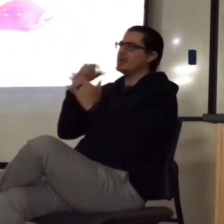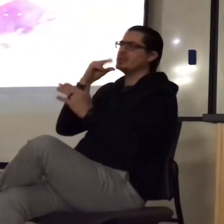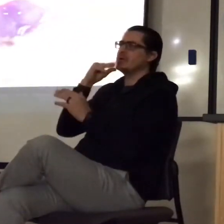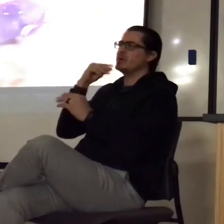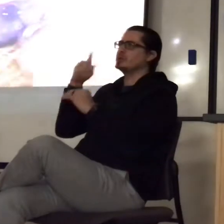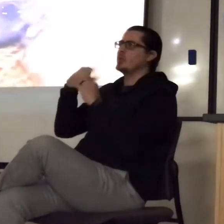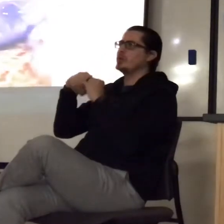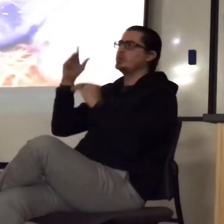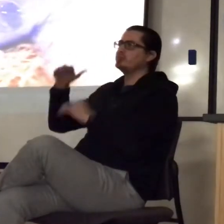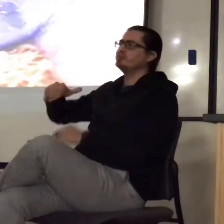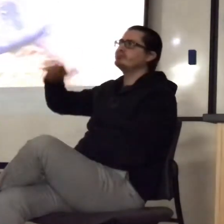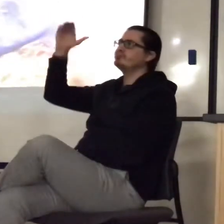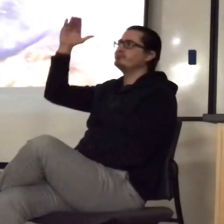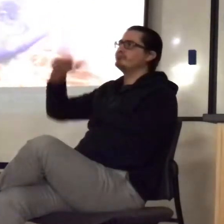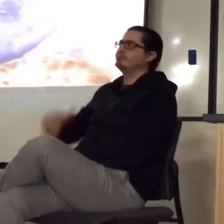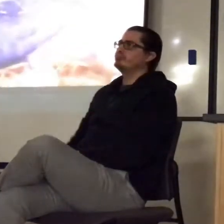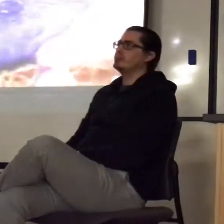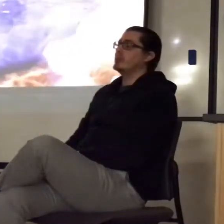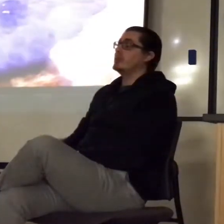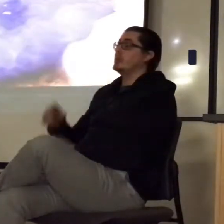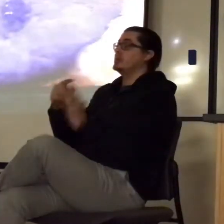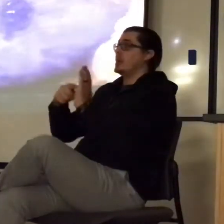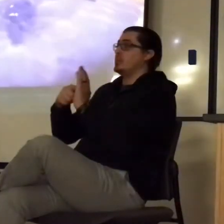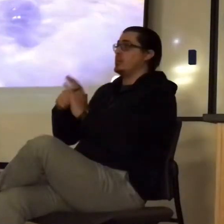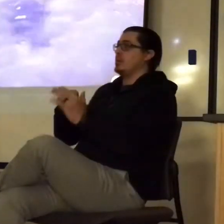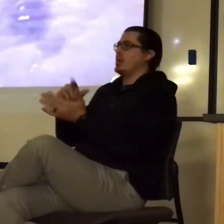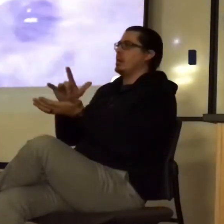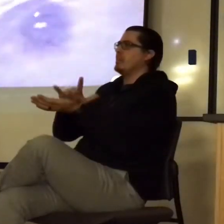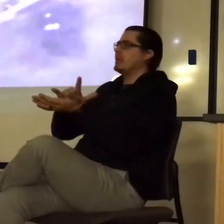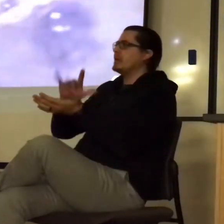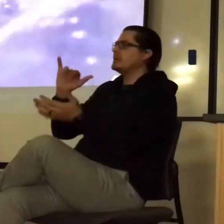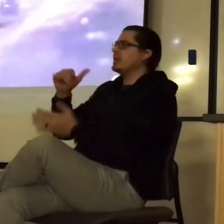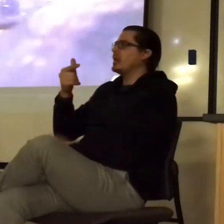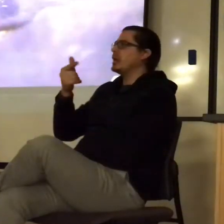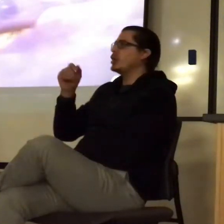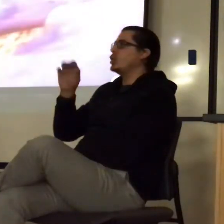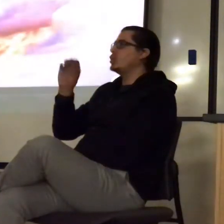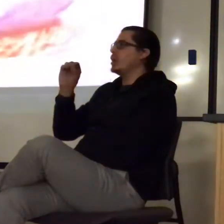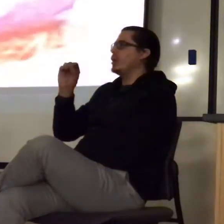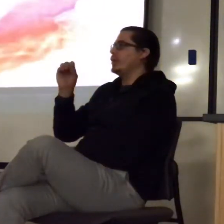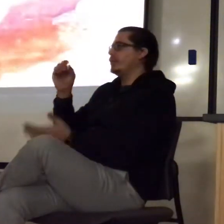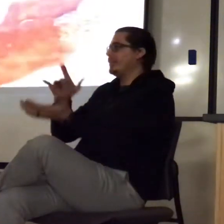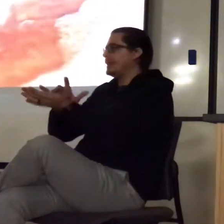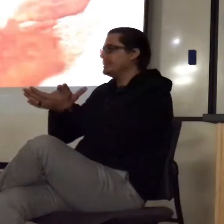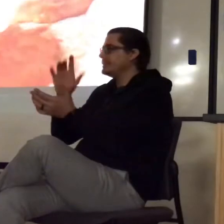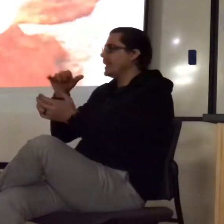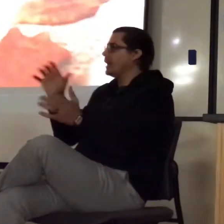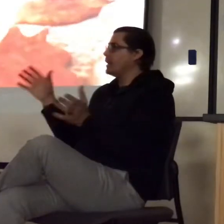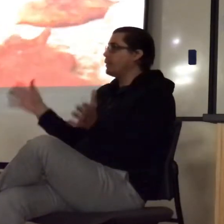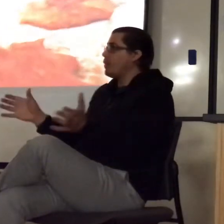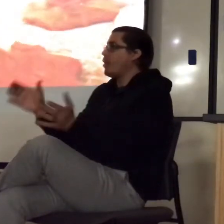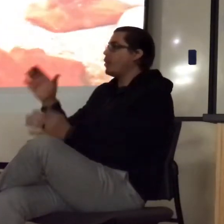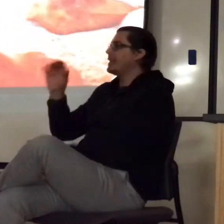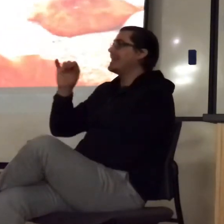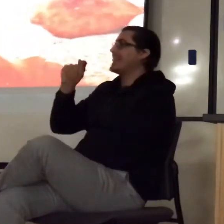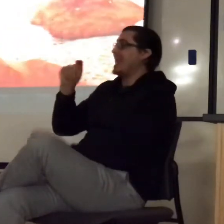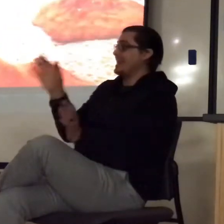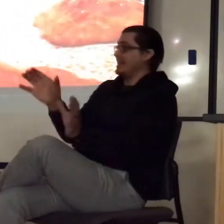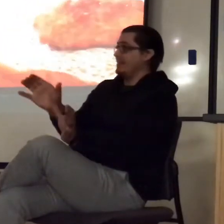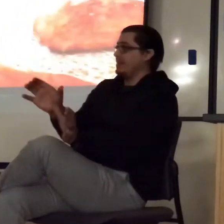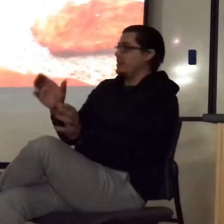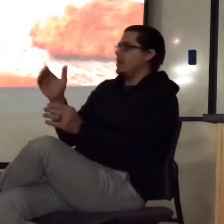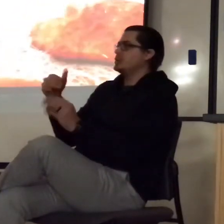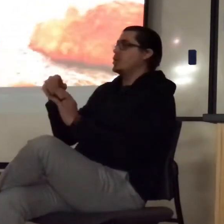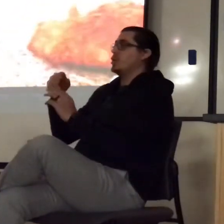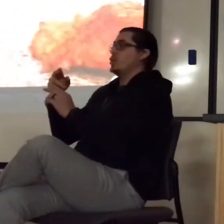age. For example, medications such as glucocorticoids, which can promote osteoclast activity and also